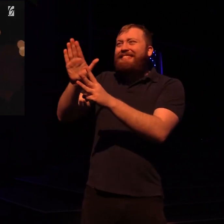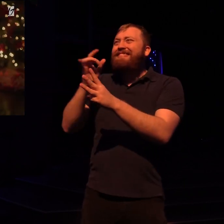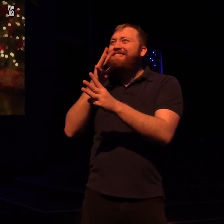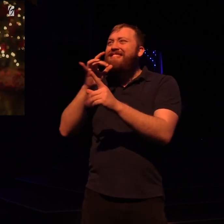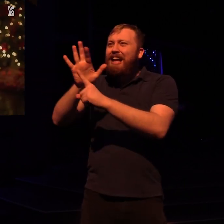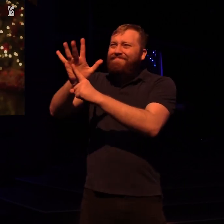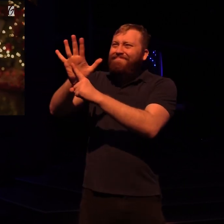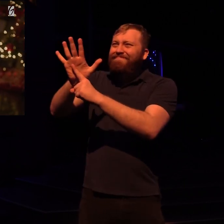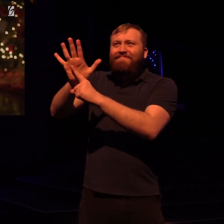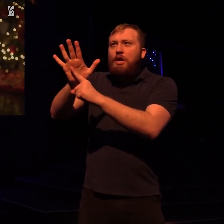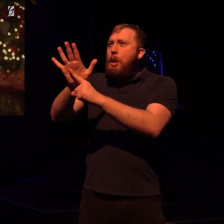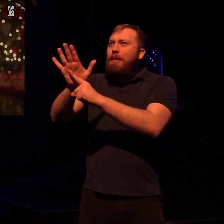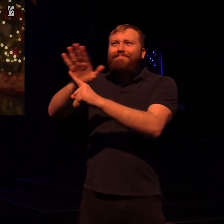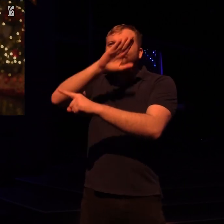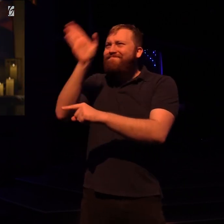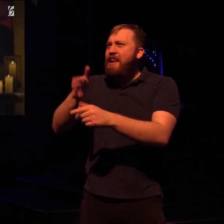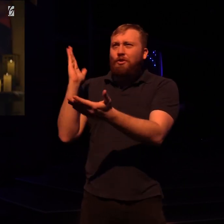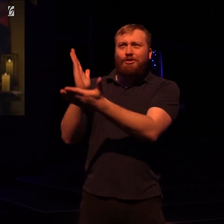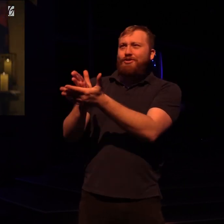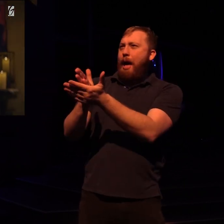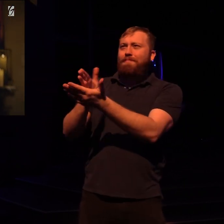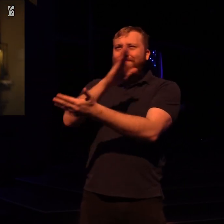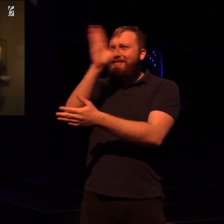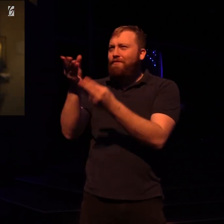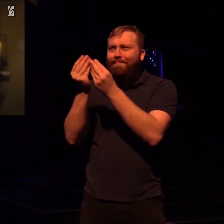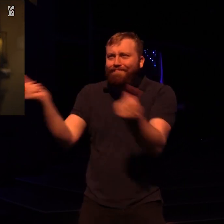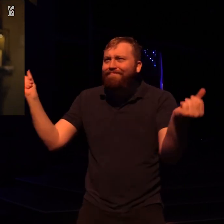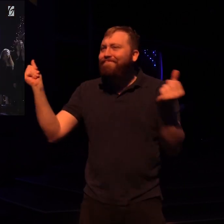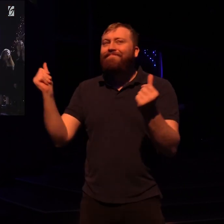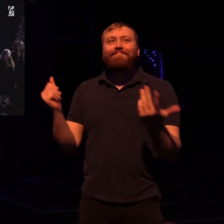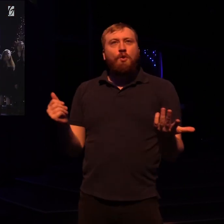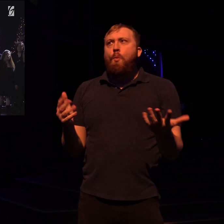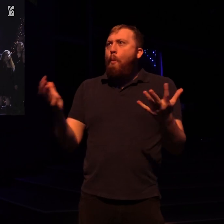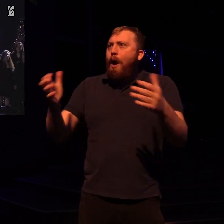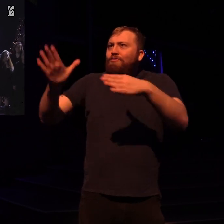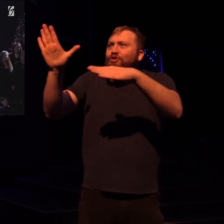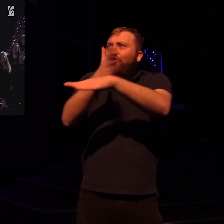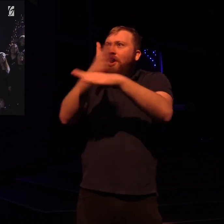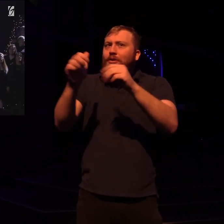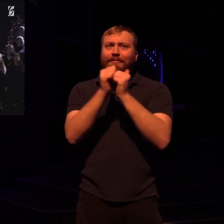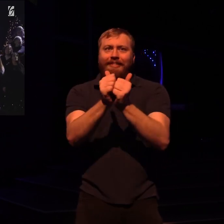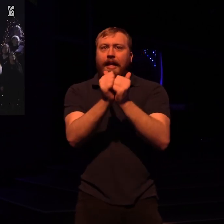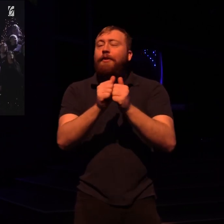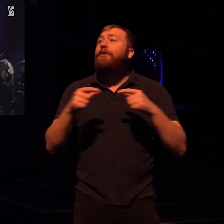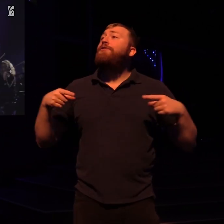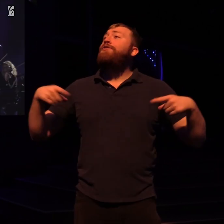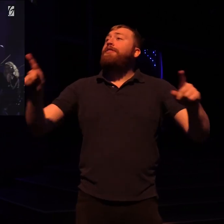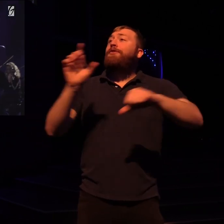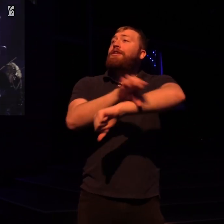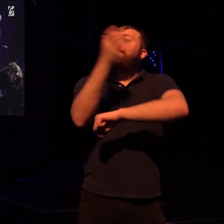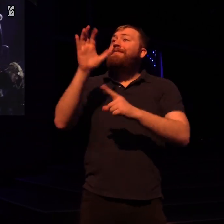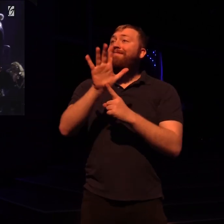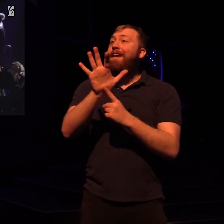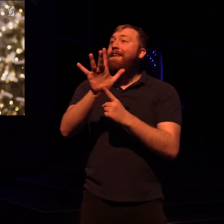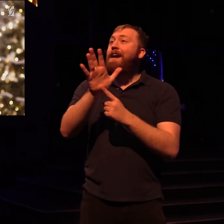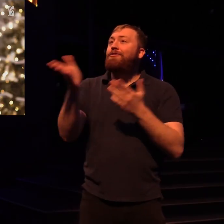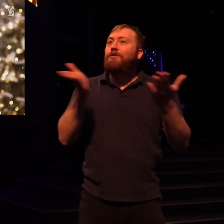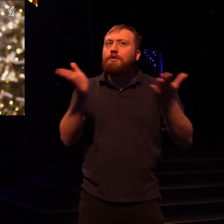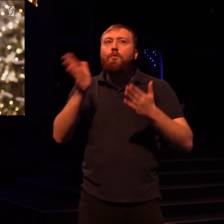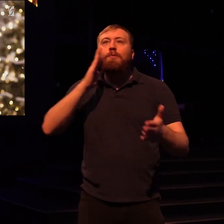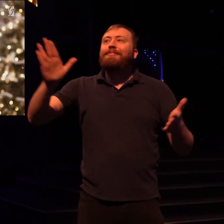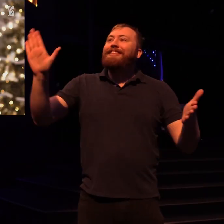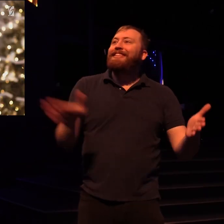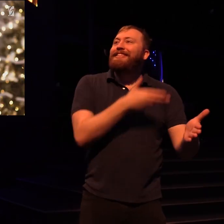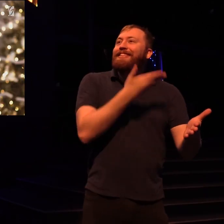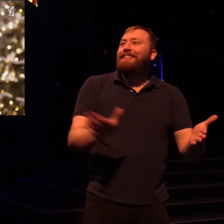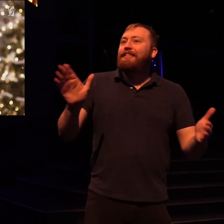extinguished. And as always, we want to share it with you. During our Christmas candlelight services, we'll sing carols together, hear